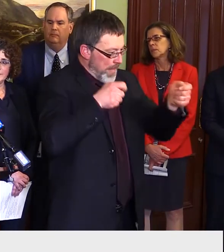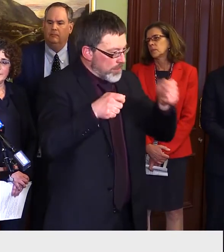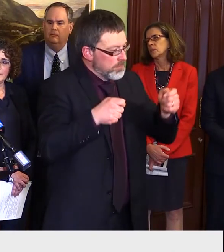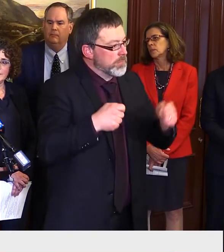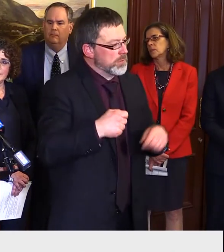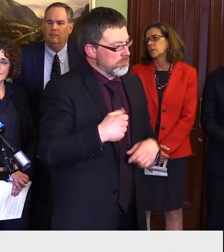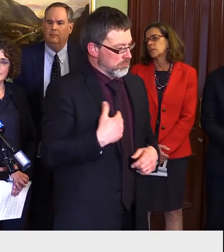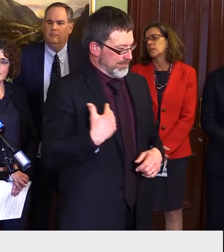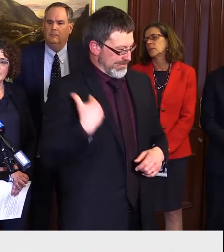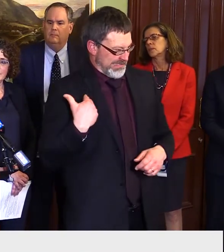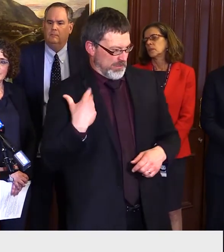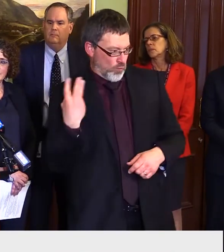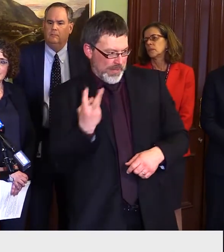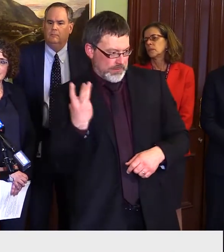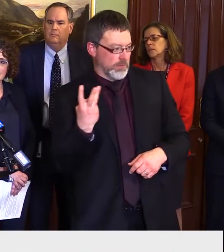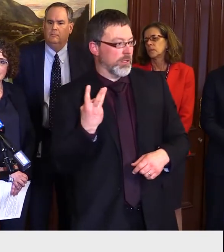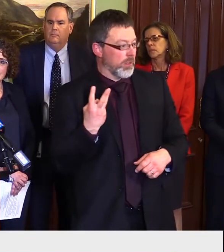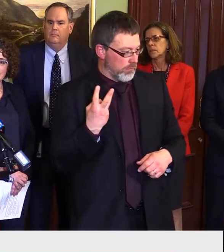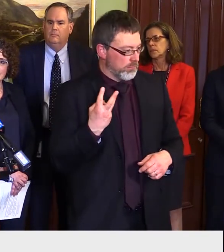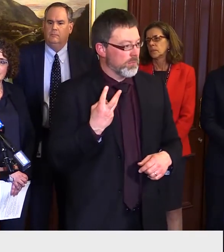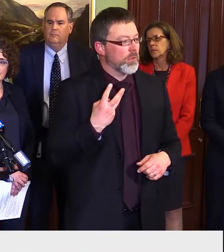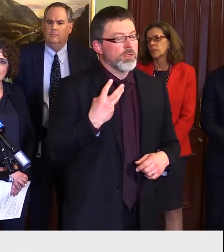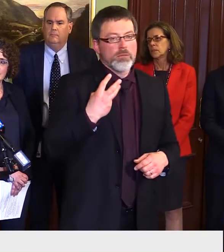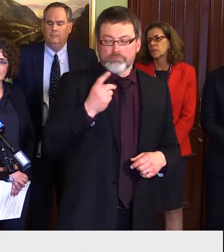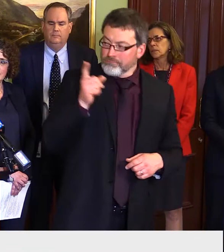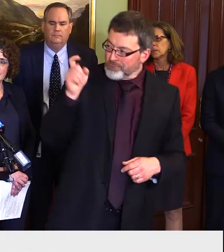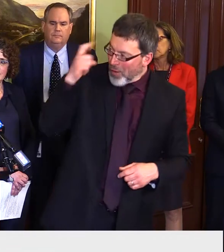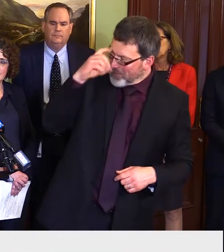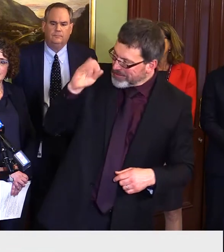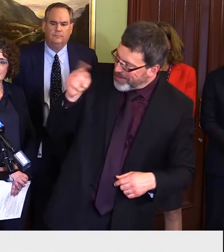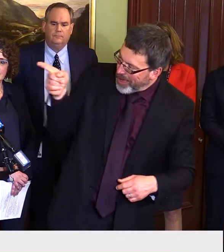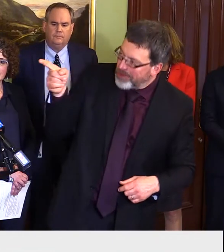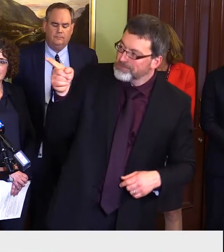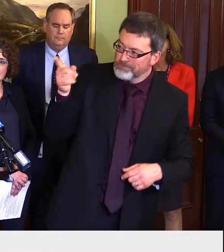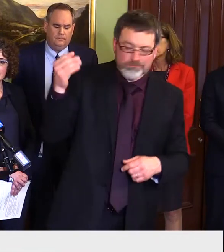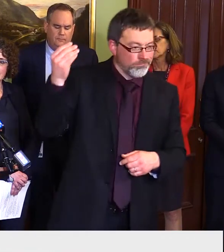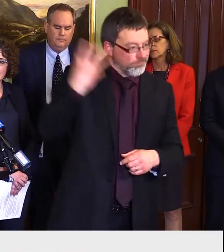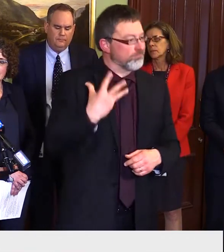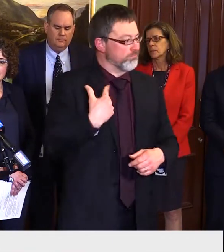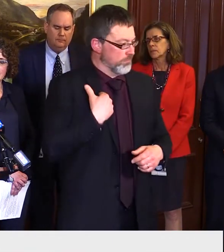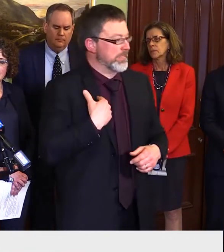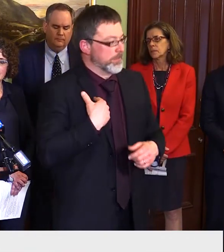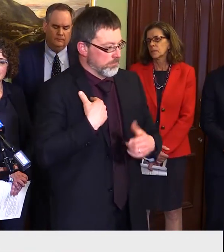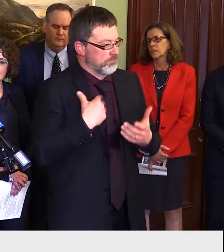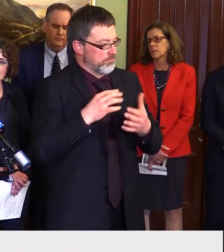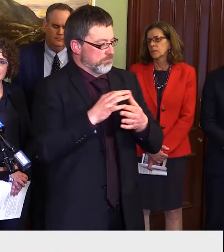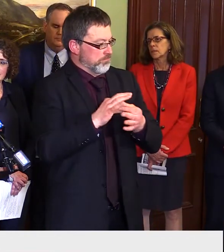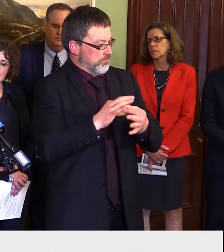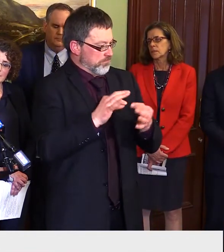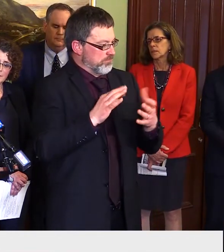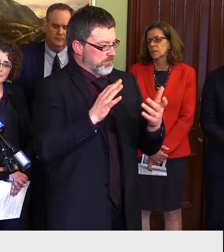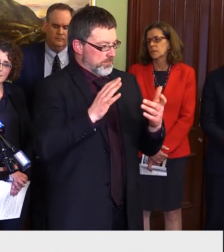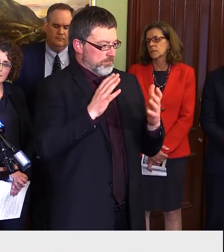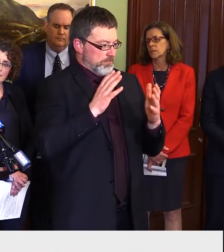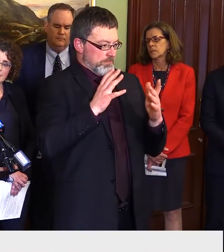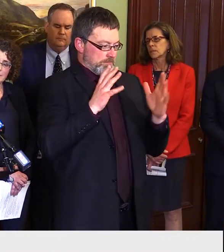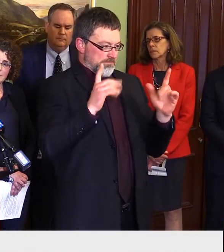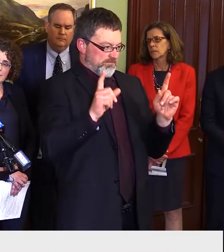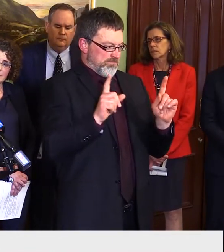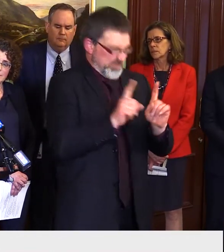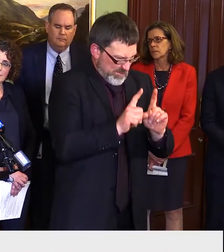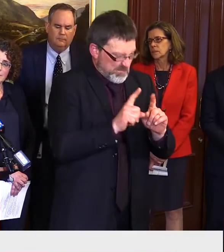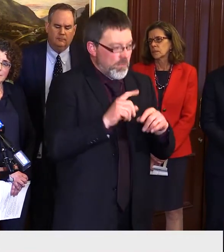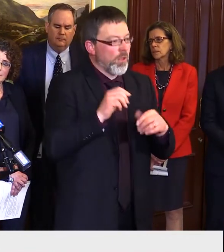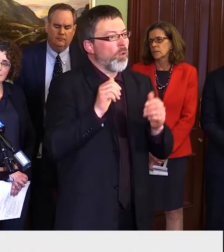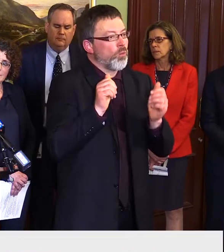of Governor Scott to work closely with the Department of Health Operations Center to coordinate the response to what is now